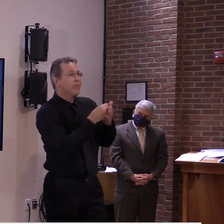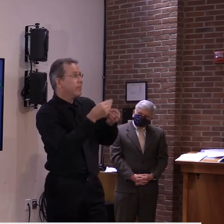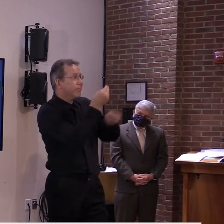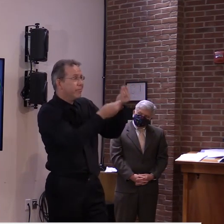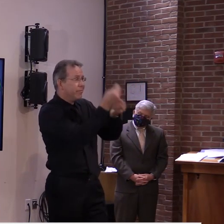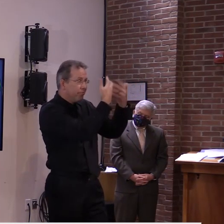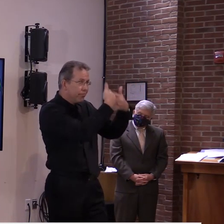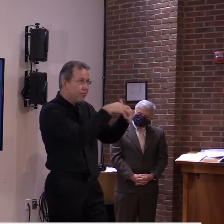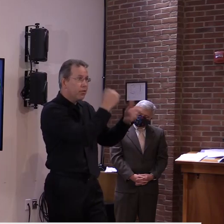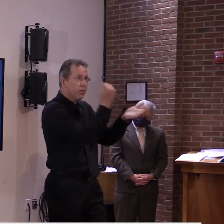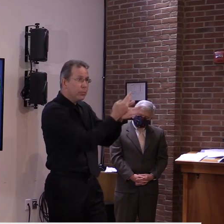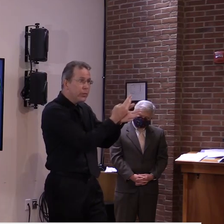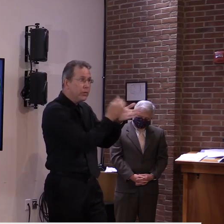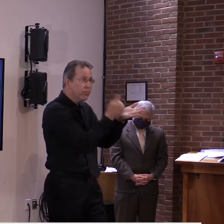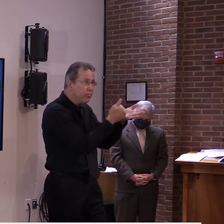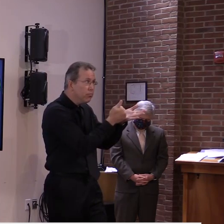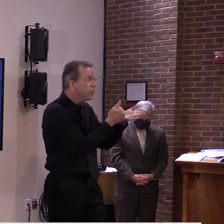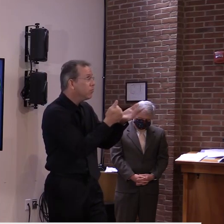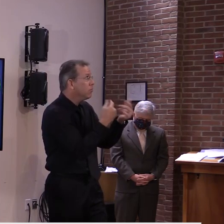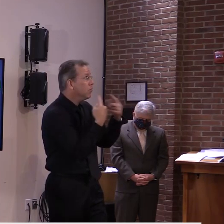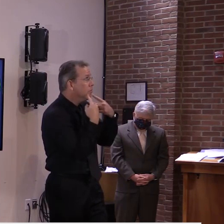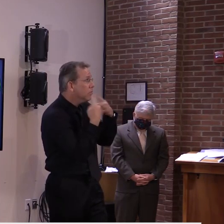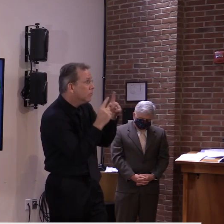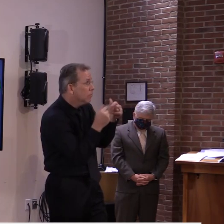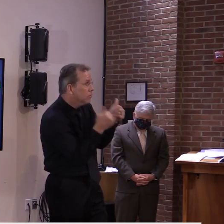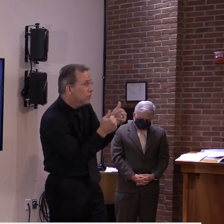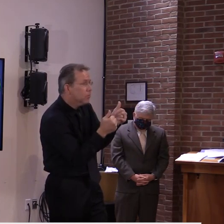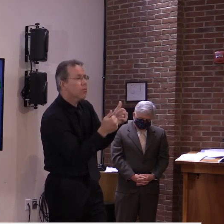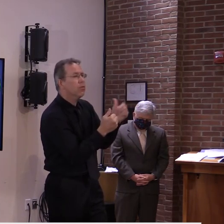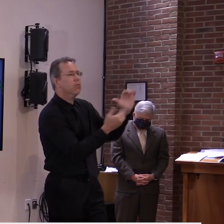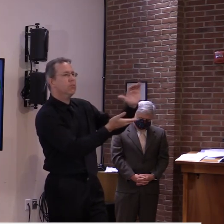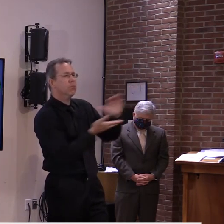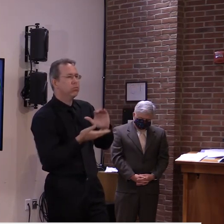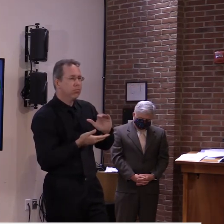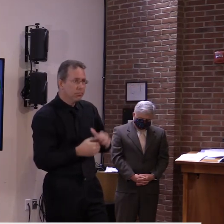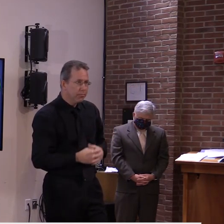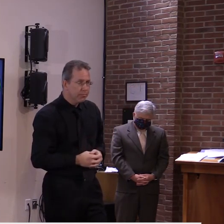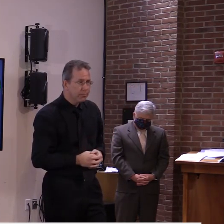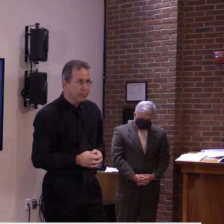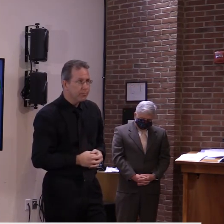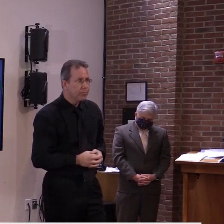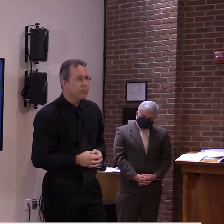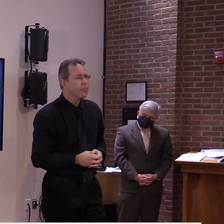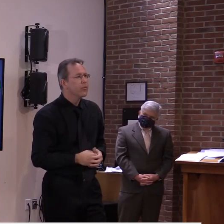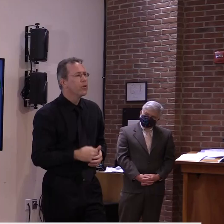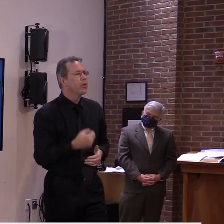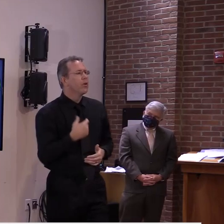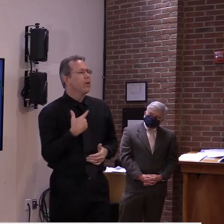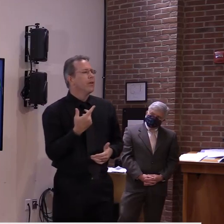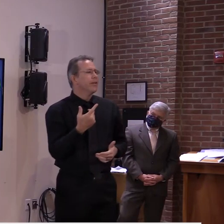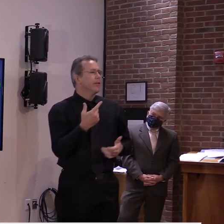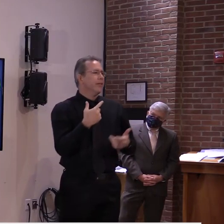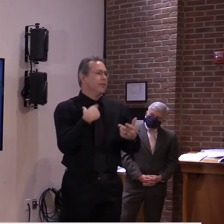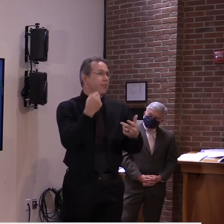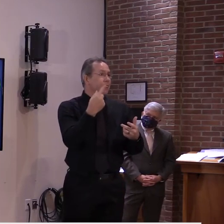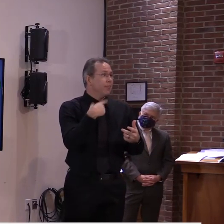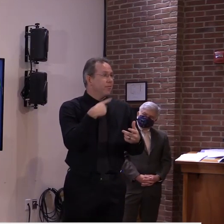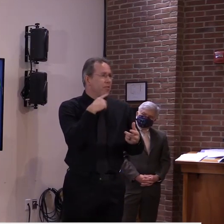gambling on that, if you will. But having said that, they're not millions of doses in a country of